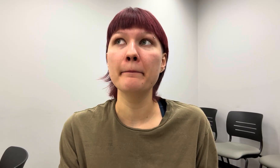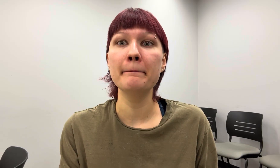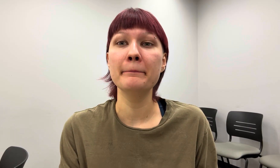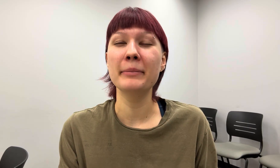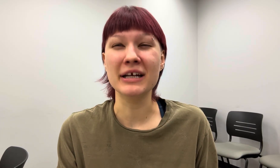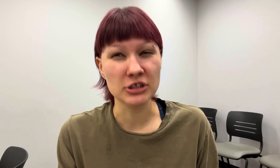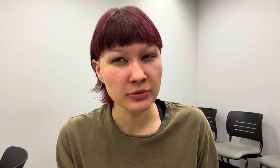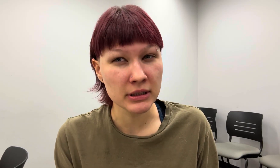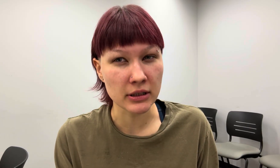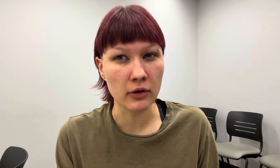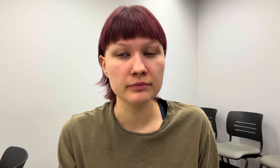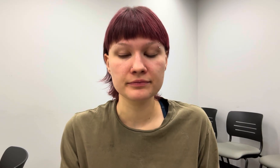But in doing